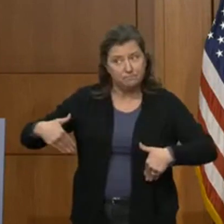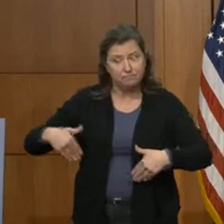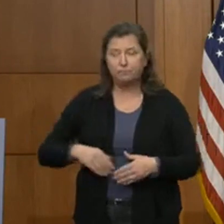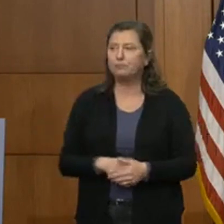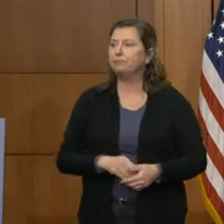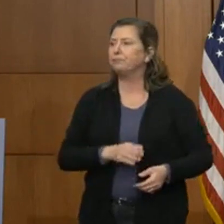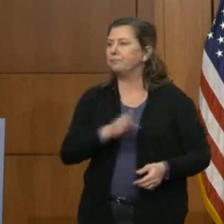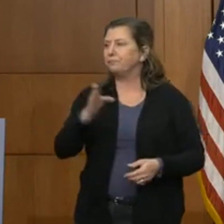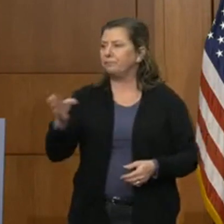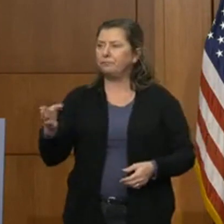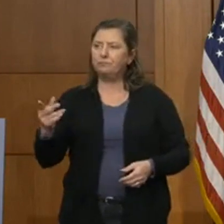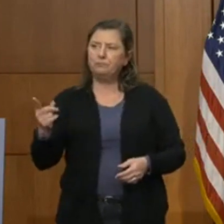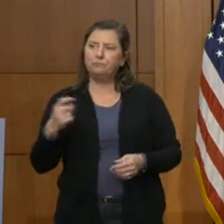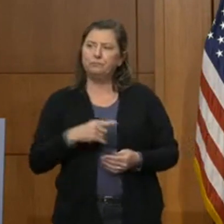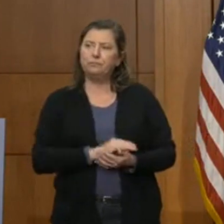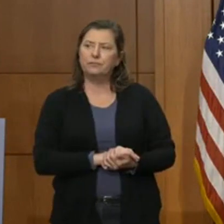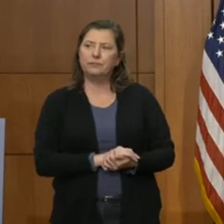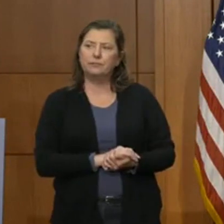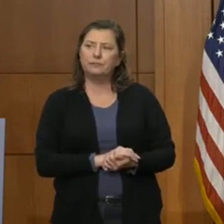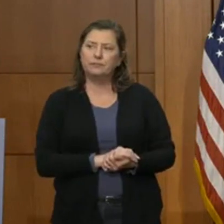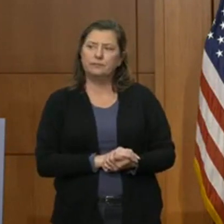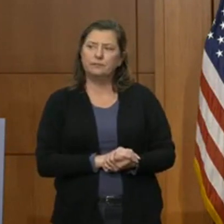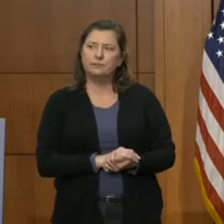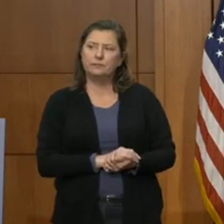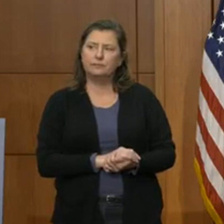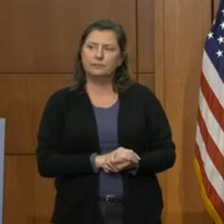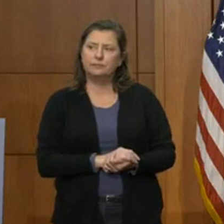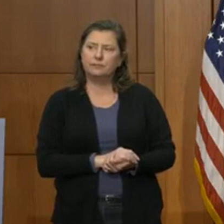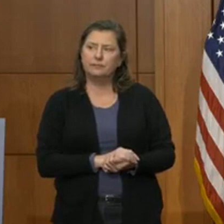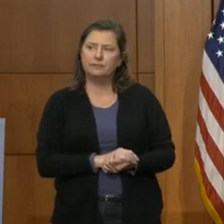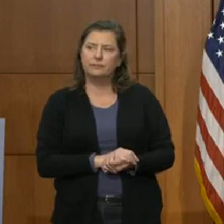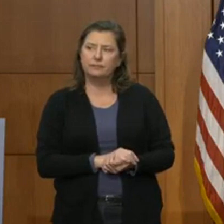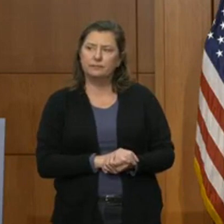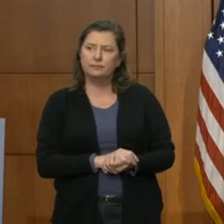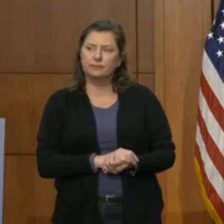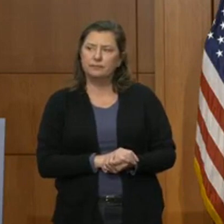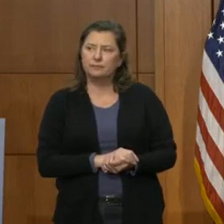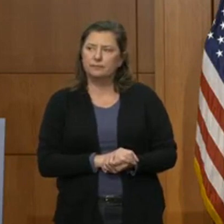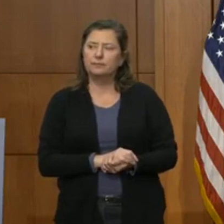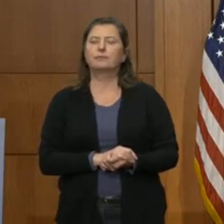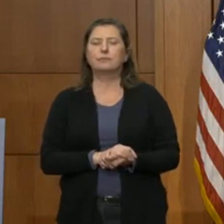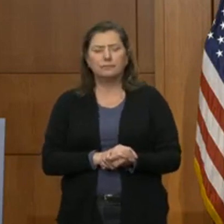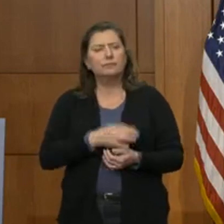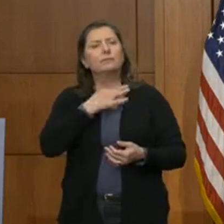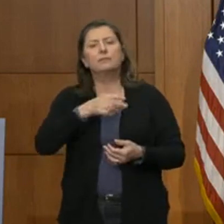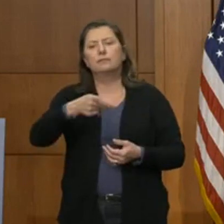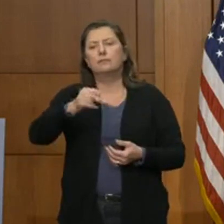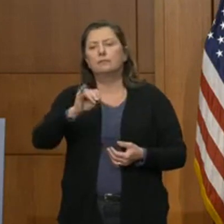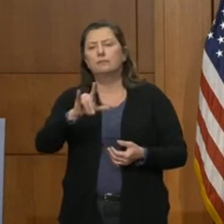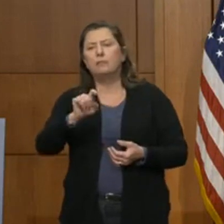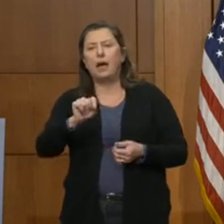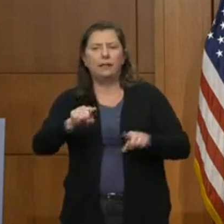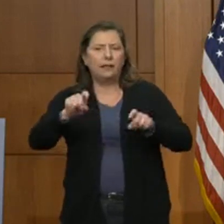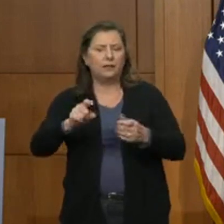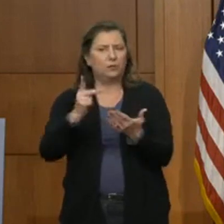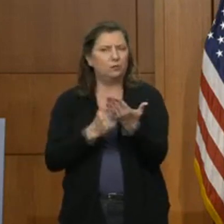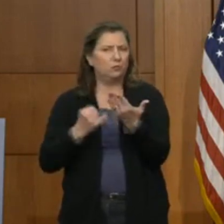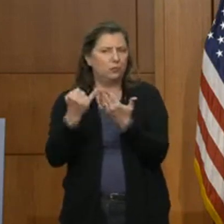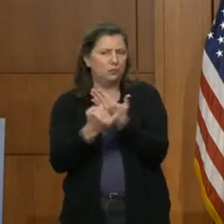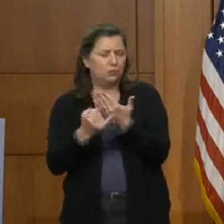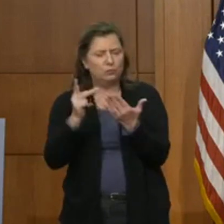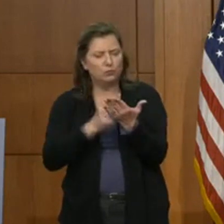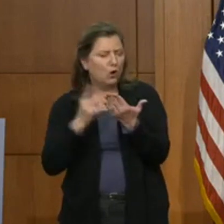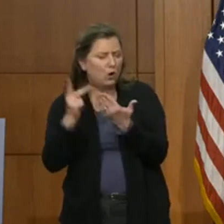Governor, could you give us an update on your pilot program where you are testing more in the African American communities, and what does